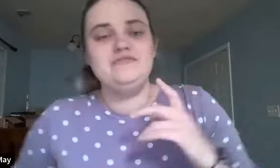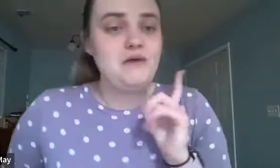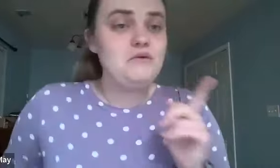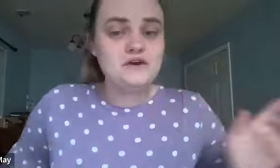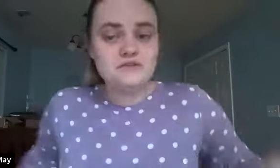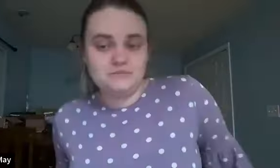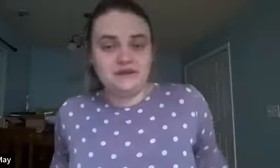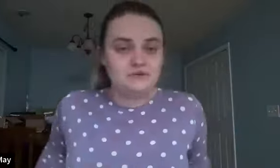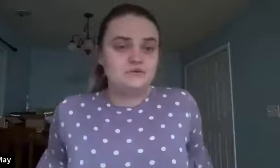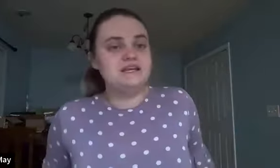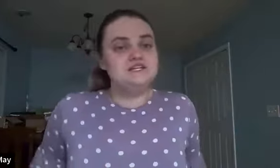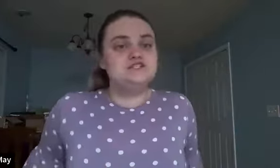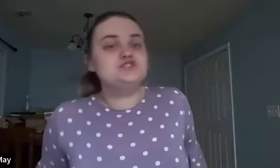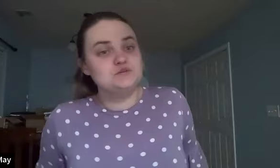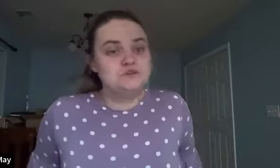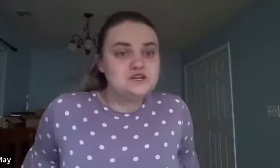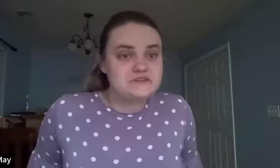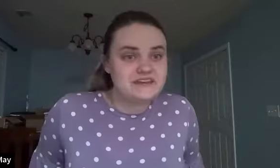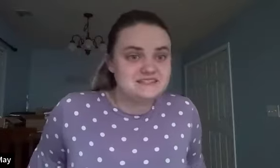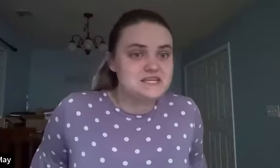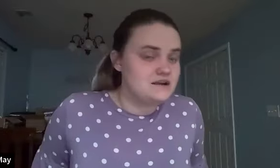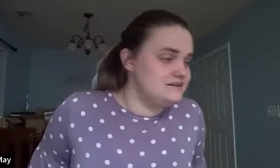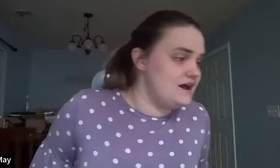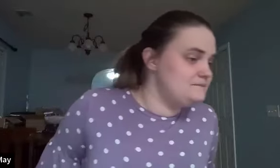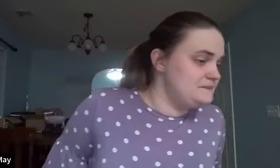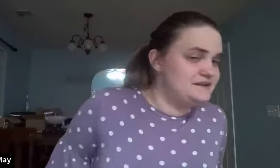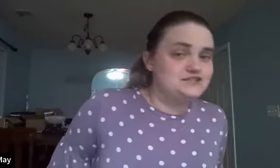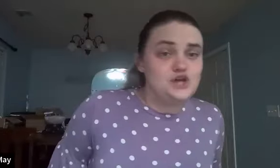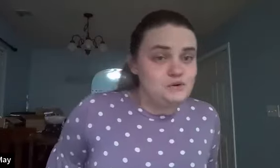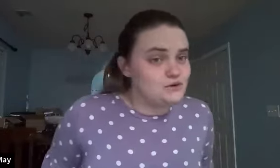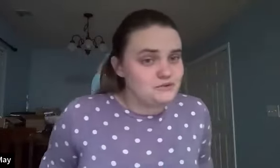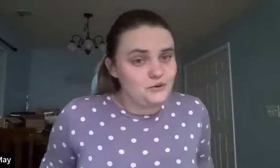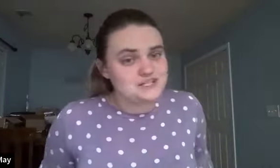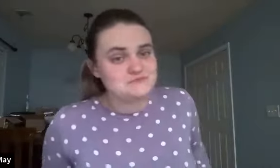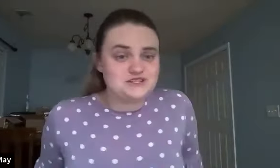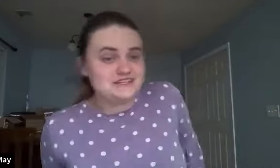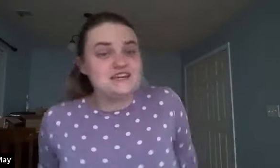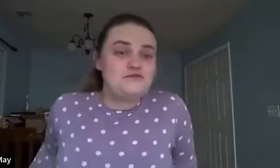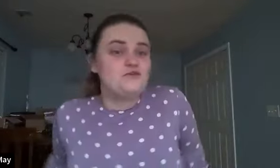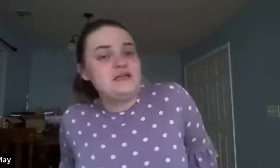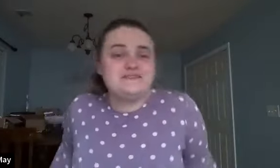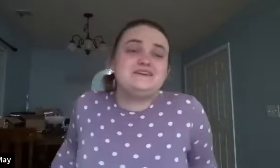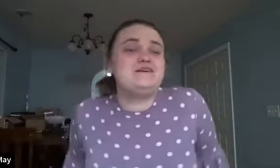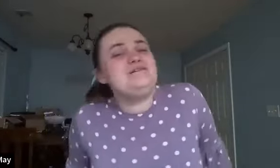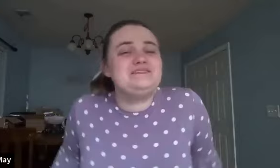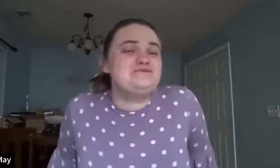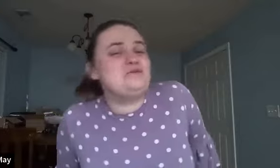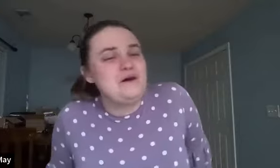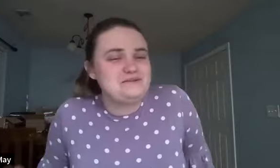That one though, the penguin one, super cute with kids. Not gonna lie, so adorable to watch them just because they go full the full waddle mode.